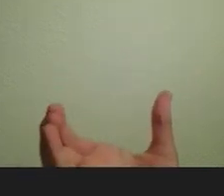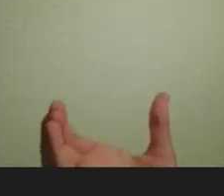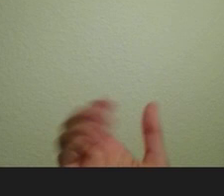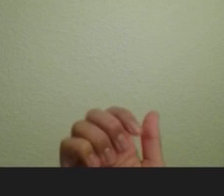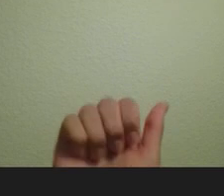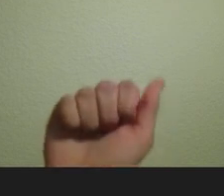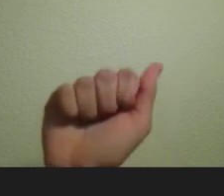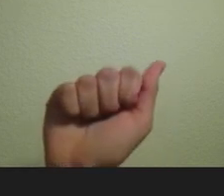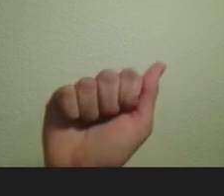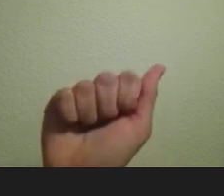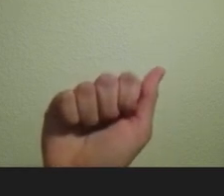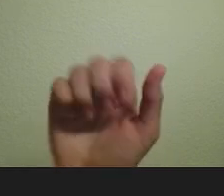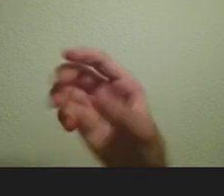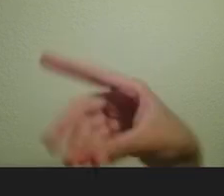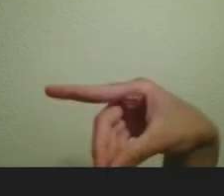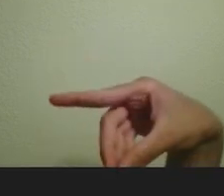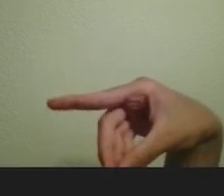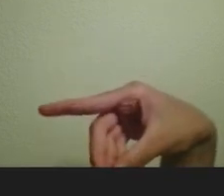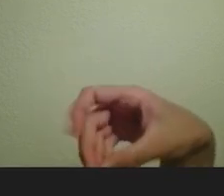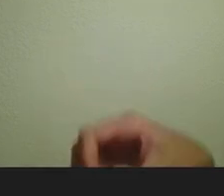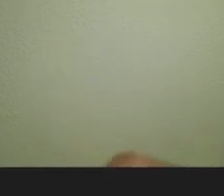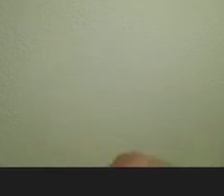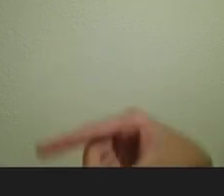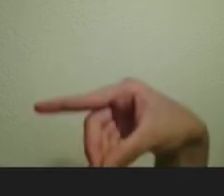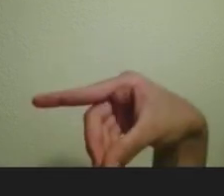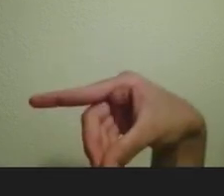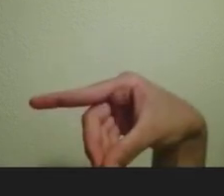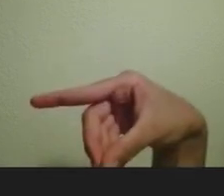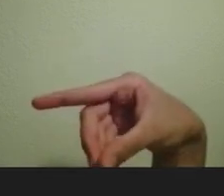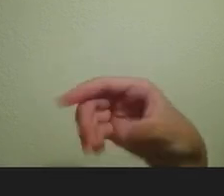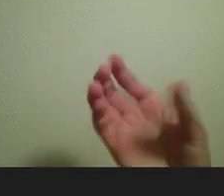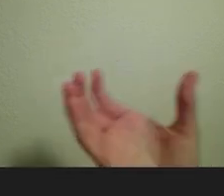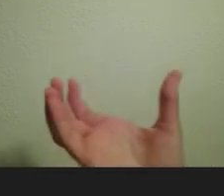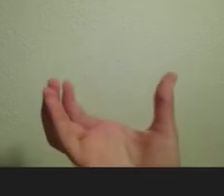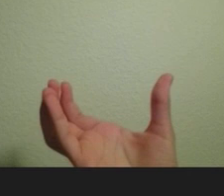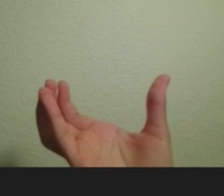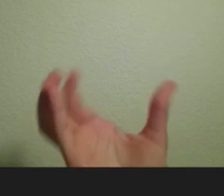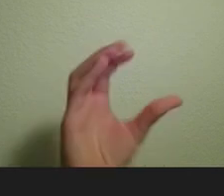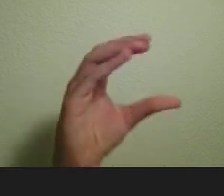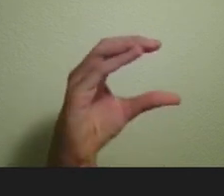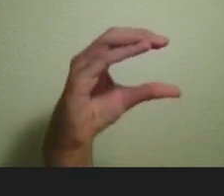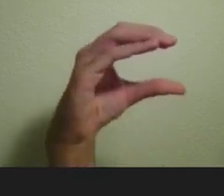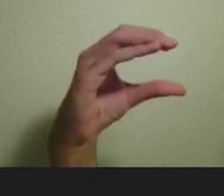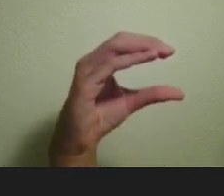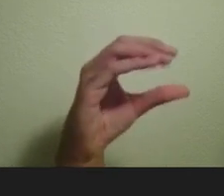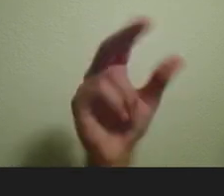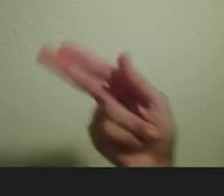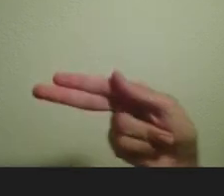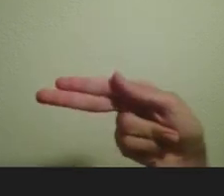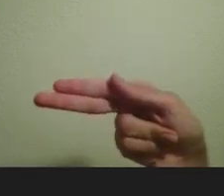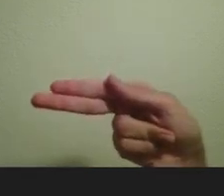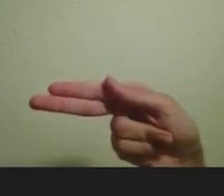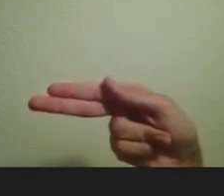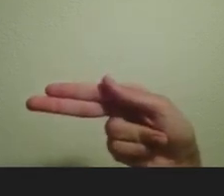our model missed the letter S. However, the app was able to correct the word when it had finished being spelled. The app then runs our machine learning model against the video